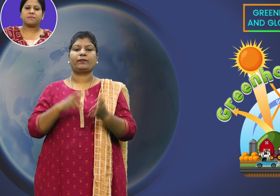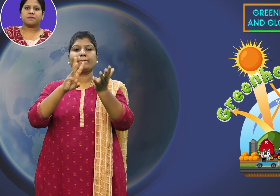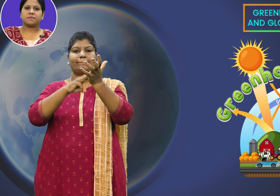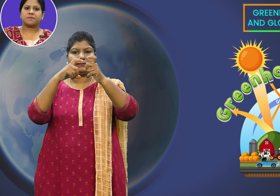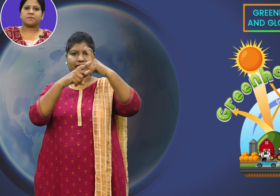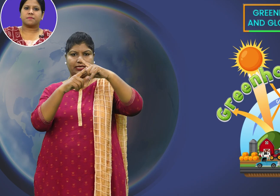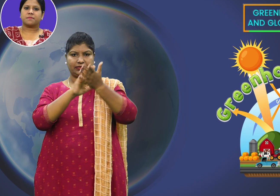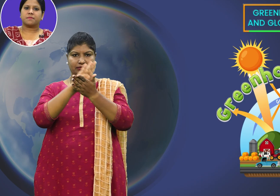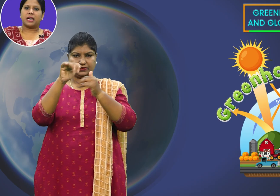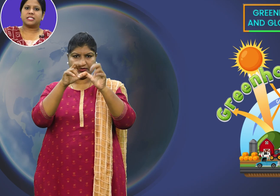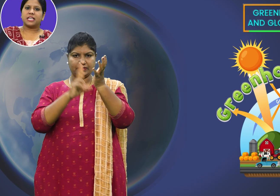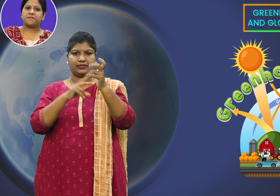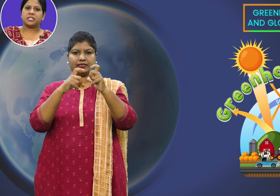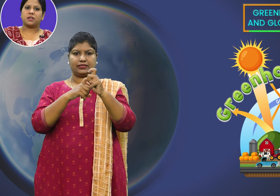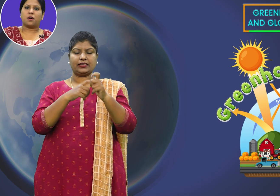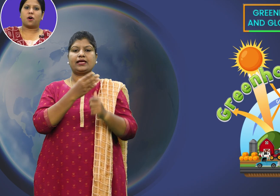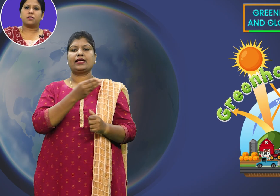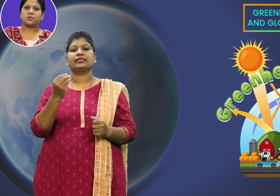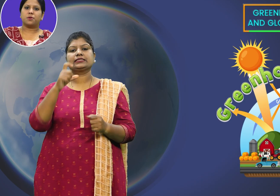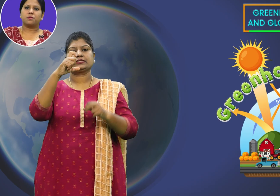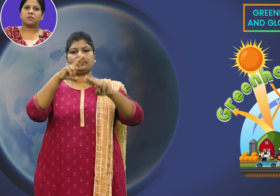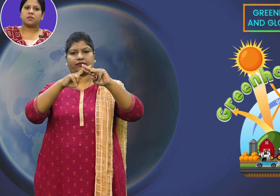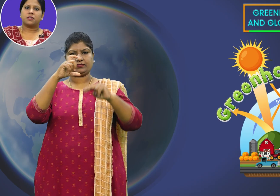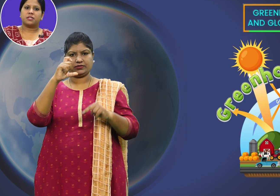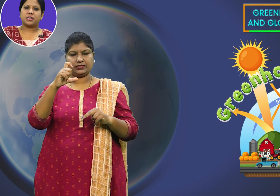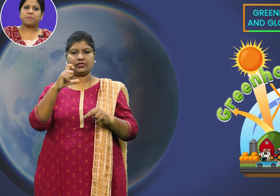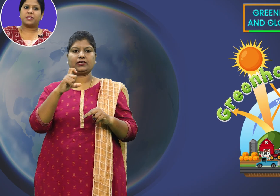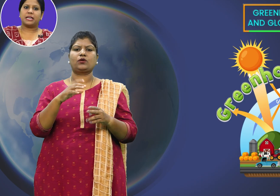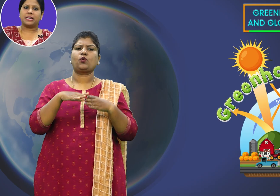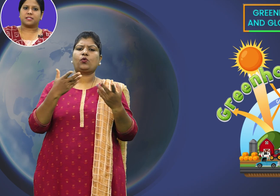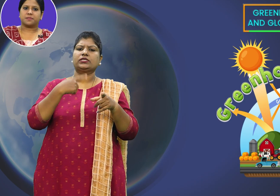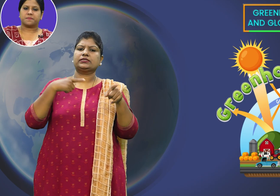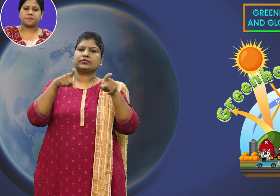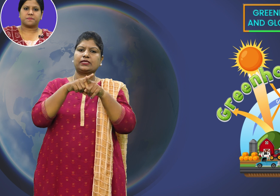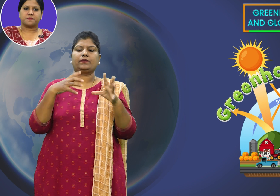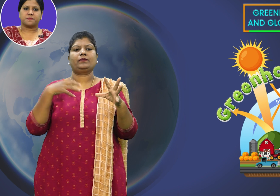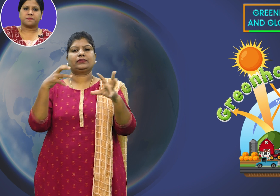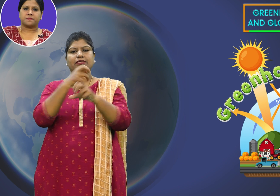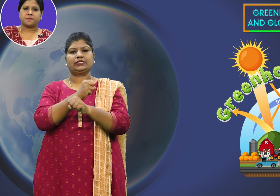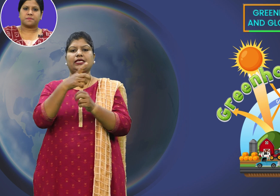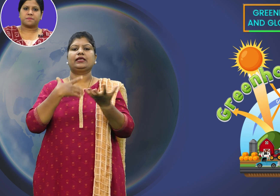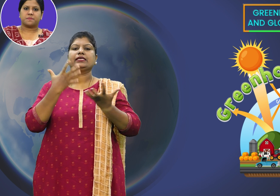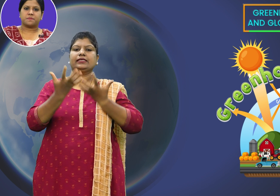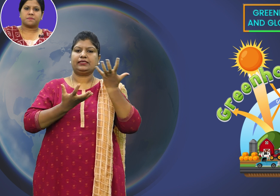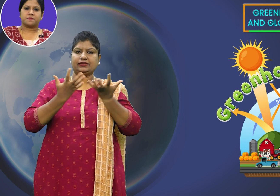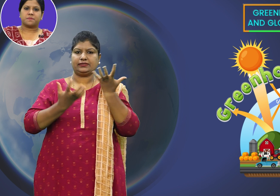methane and CFC also trap the heat.